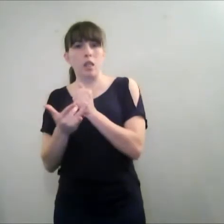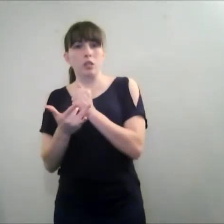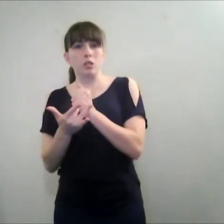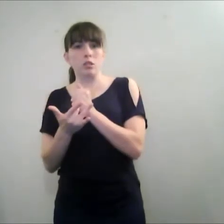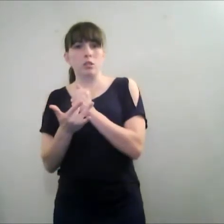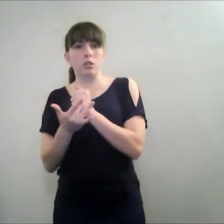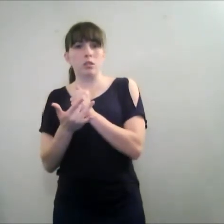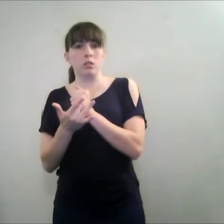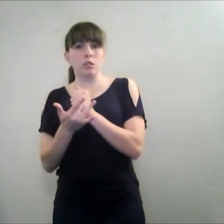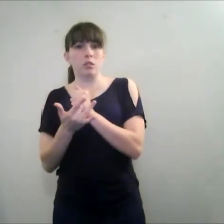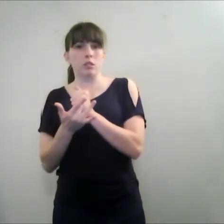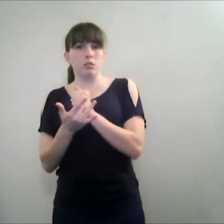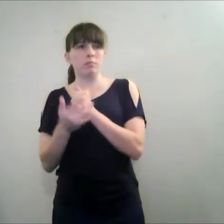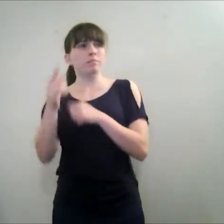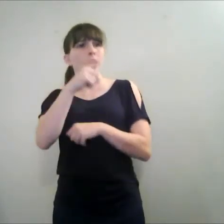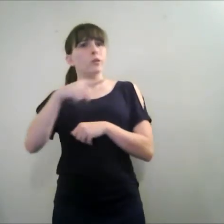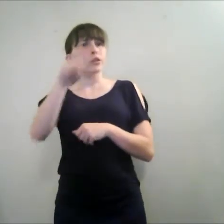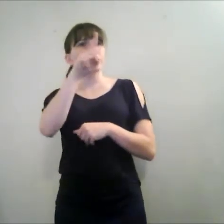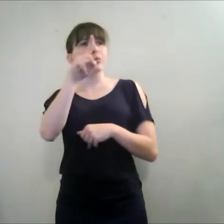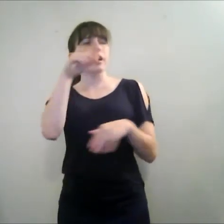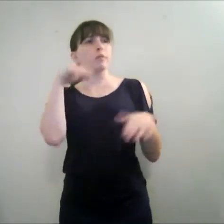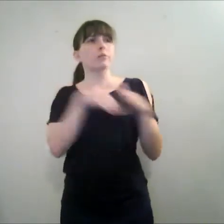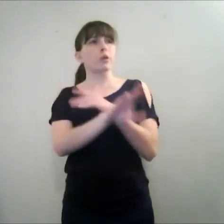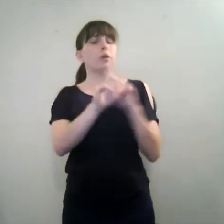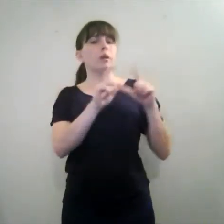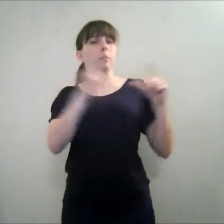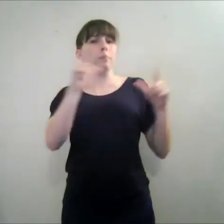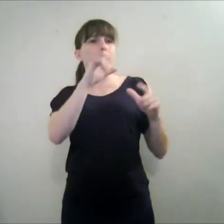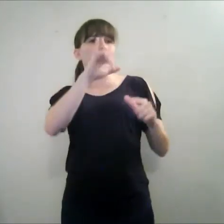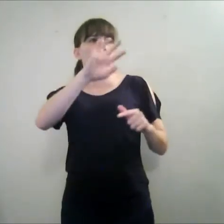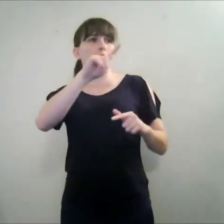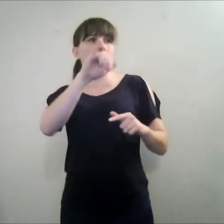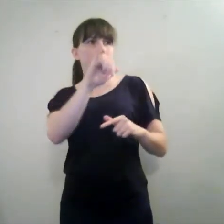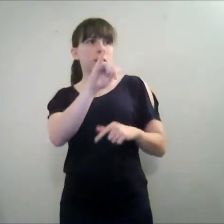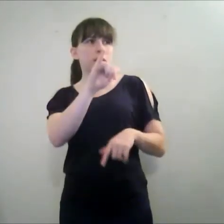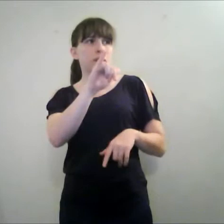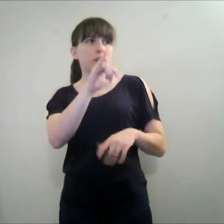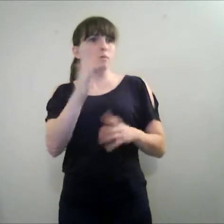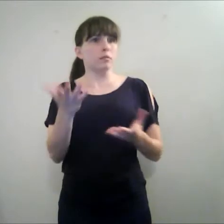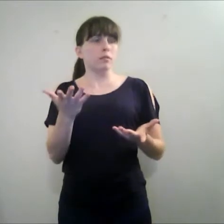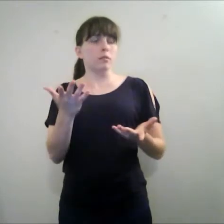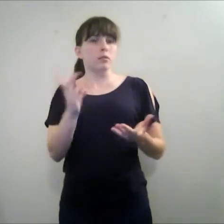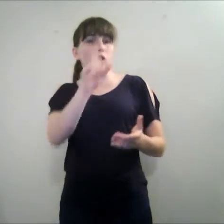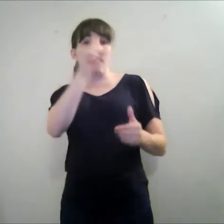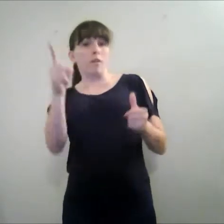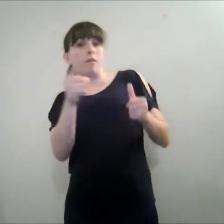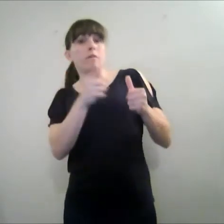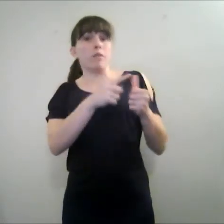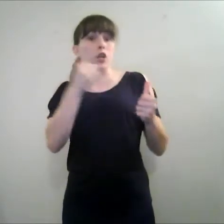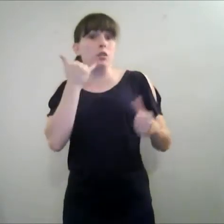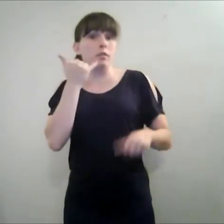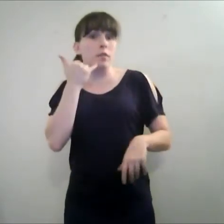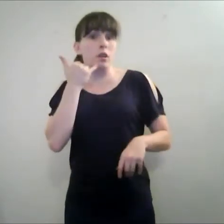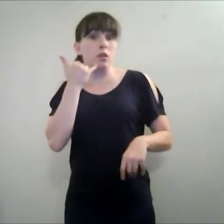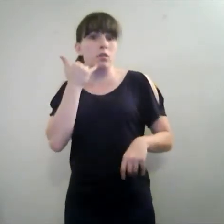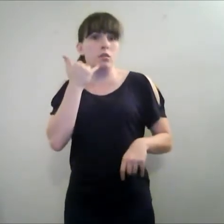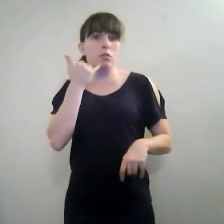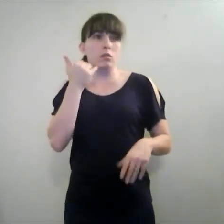at all? Does that ring any bells to anybody? The technology already exists. The first phones that have the technology built in, the Google Nexus, the S2, the Samsung Wave